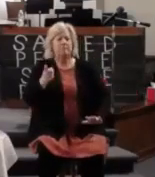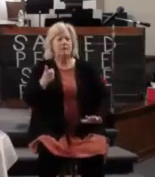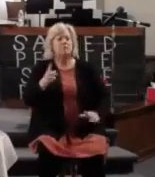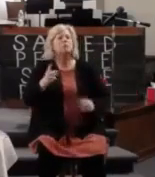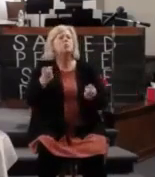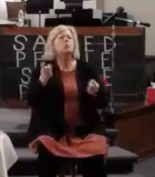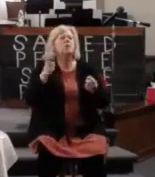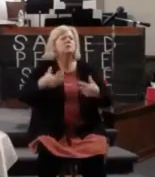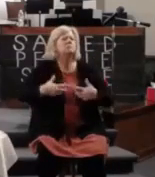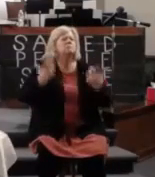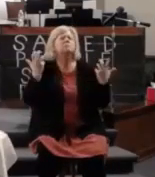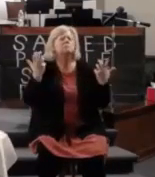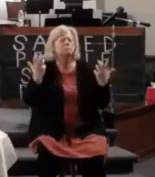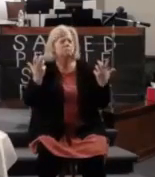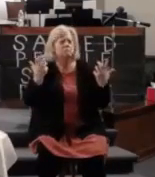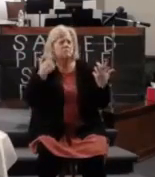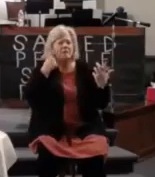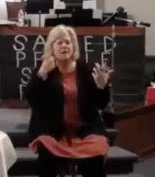others for being different.